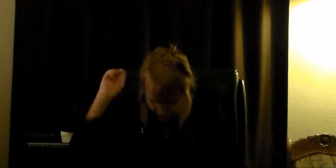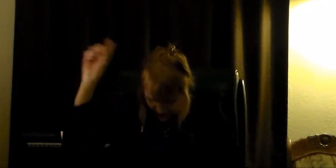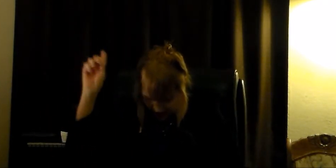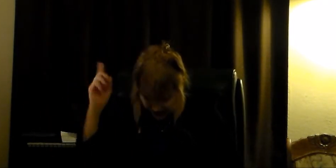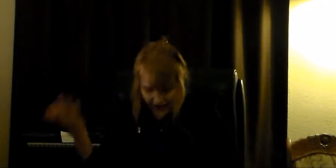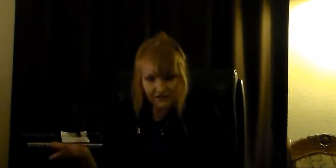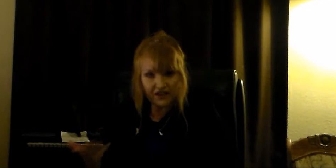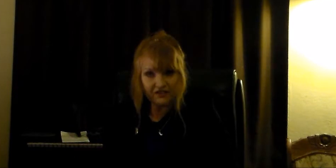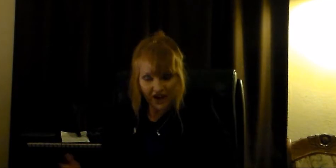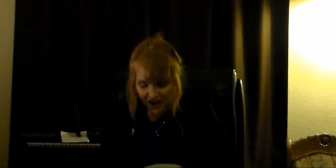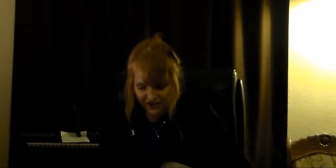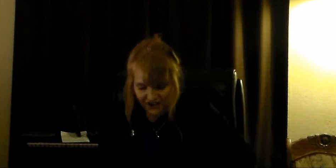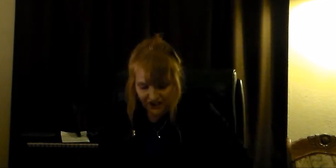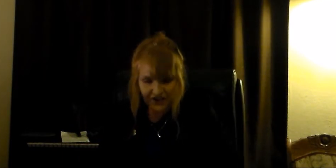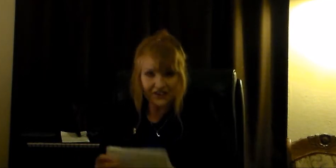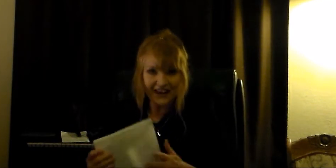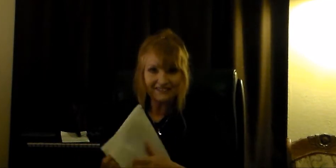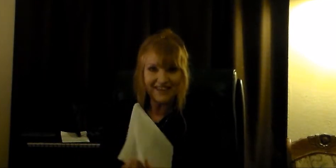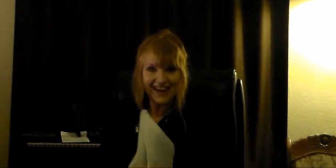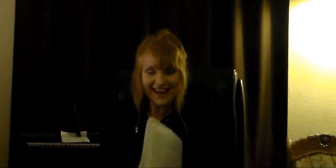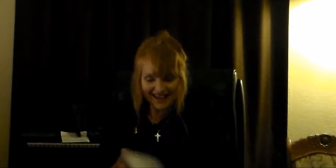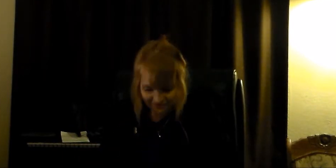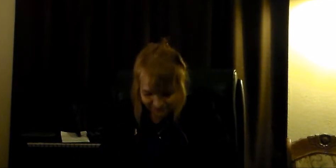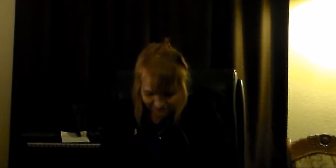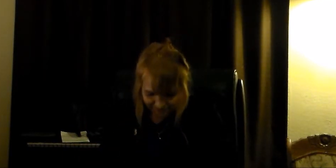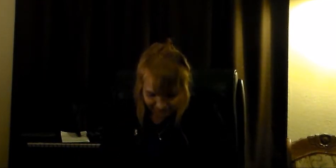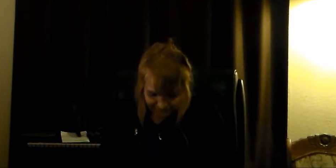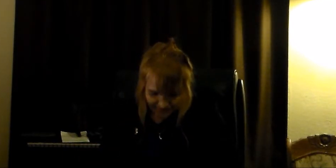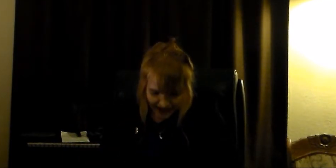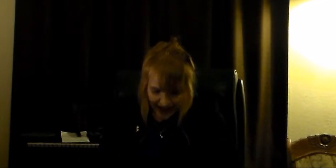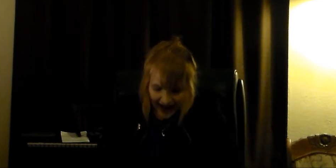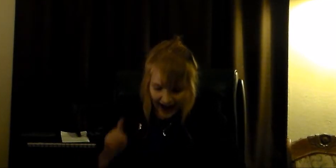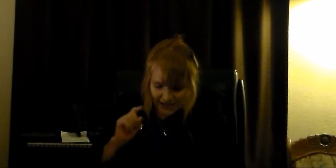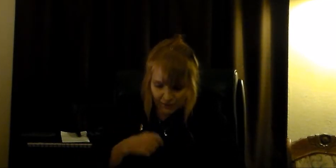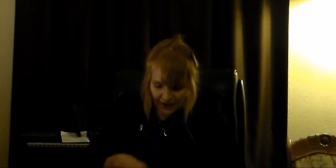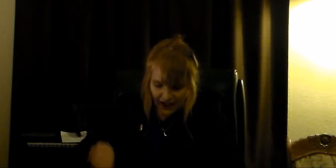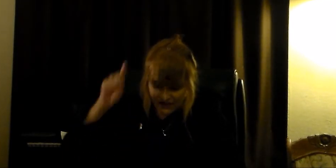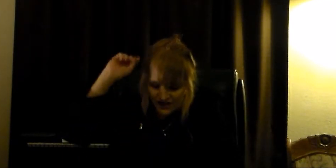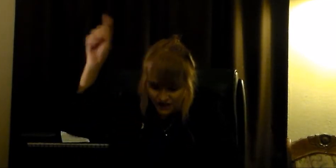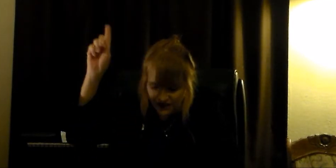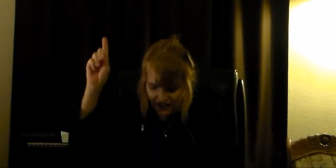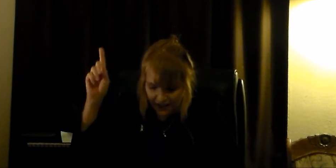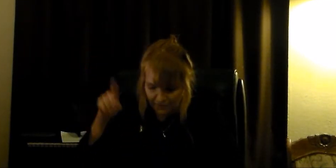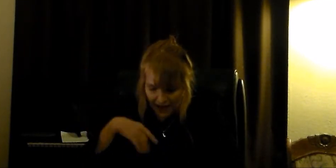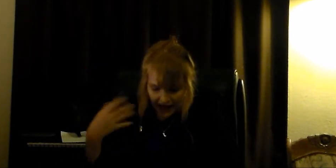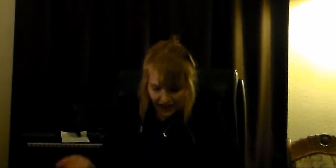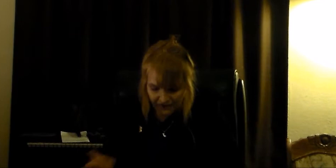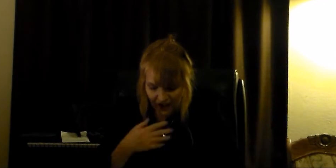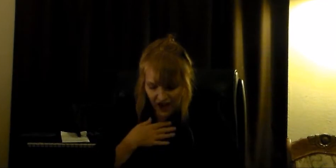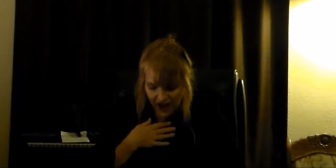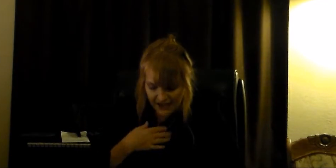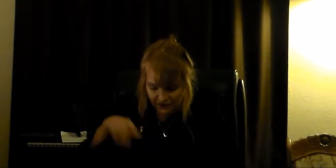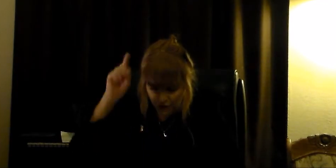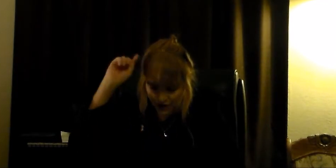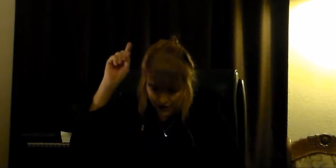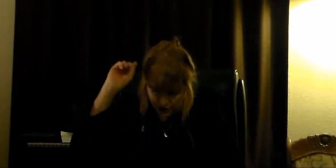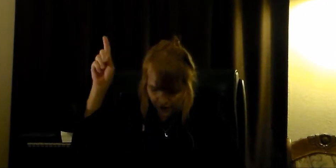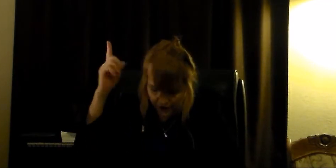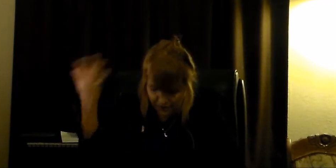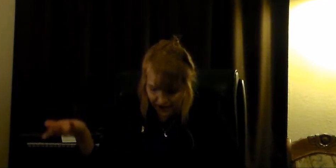with God or Heavenly Father, amen. As we love and serve him and live our lives for him, through him